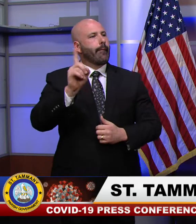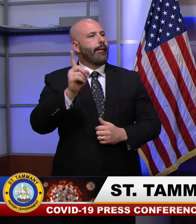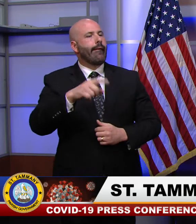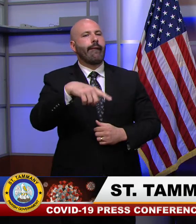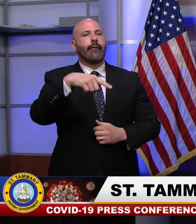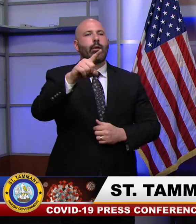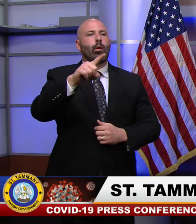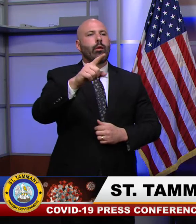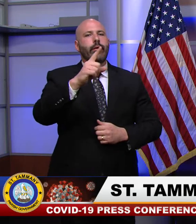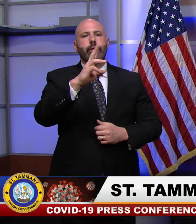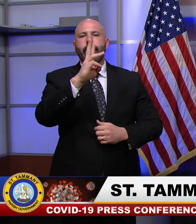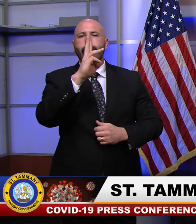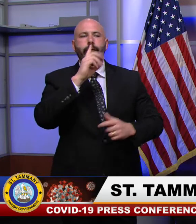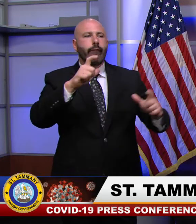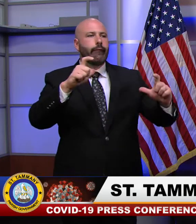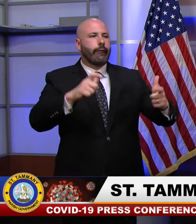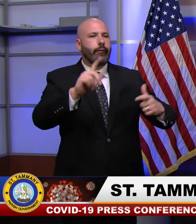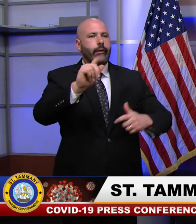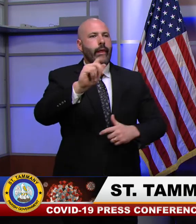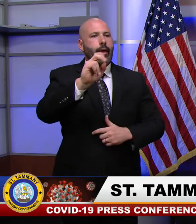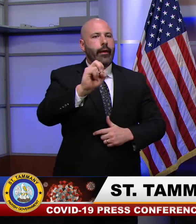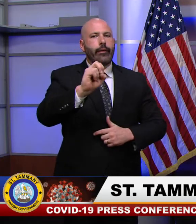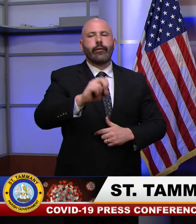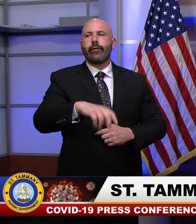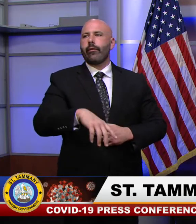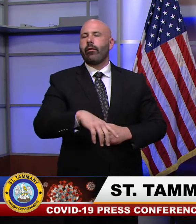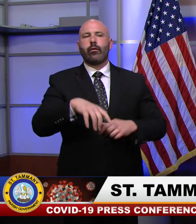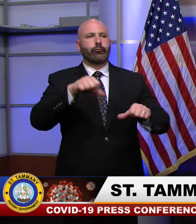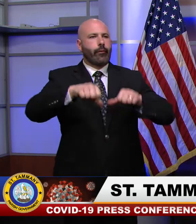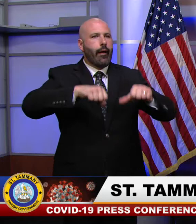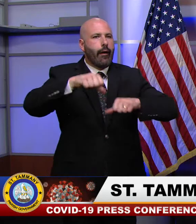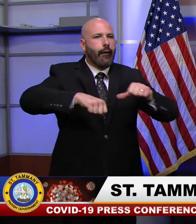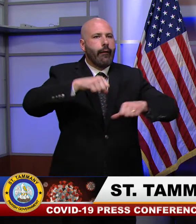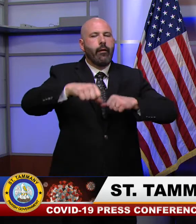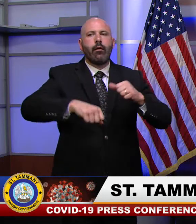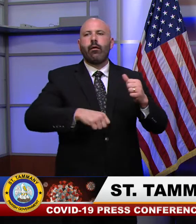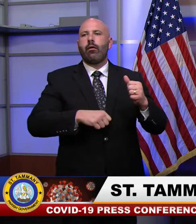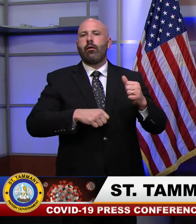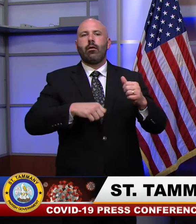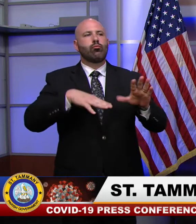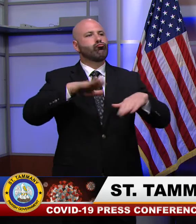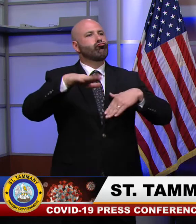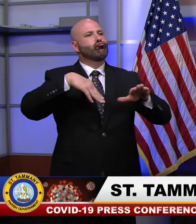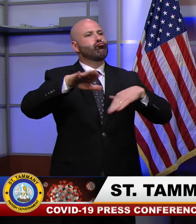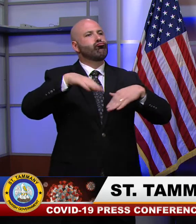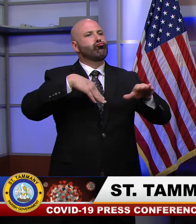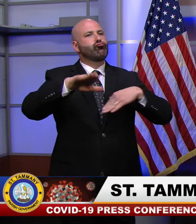lakefront or riding your bicycle in your neighborhood or walking through your neighborhood.